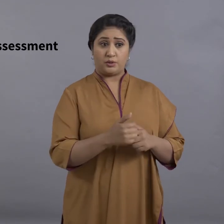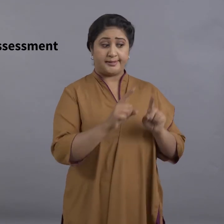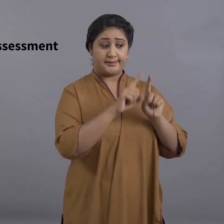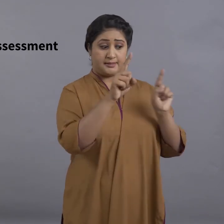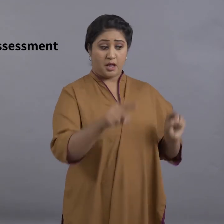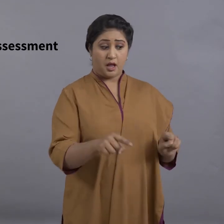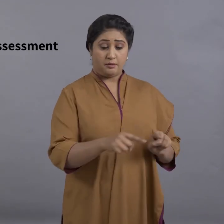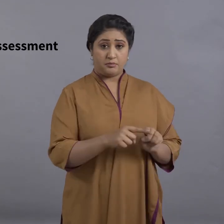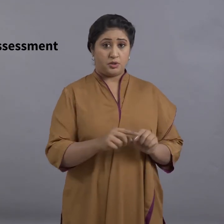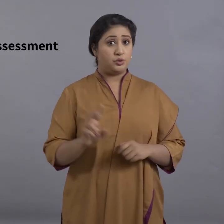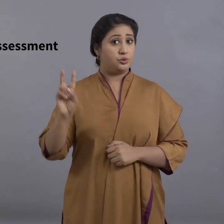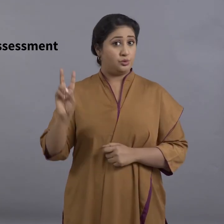Sample 2.